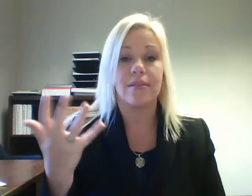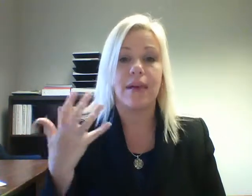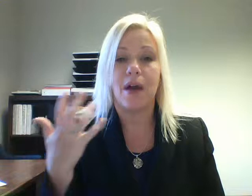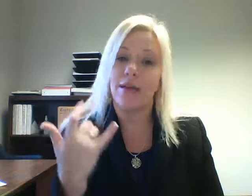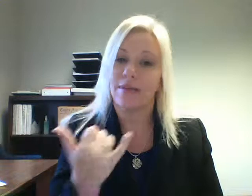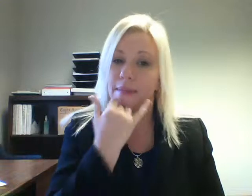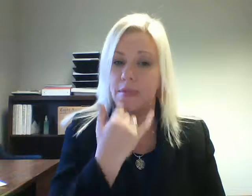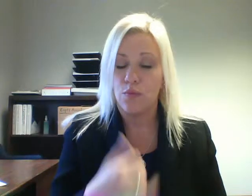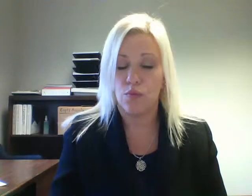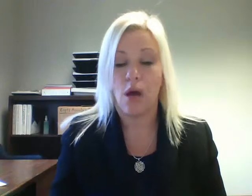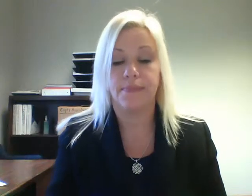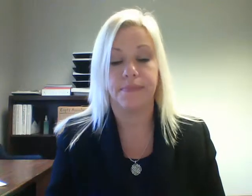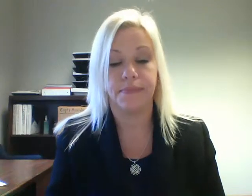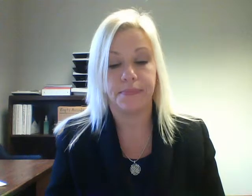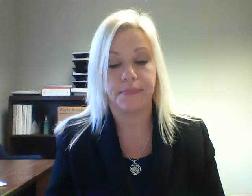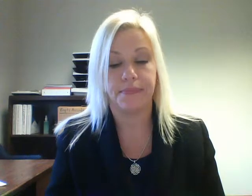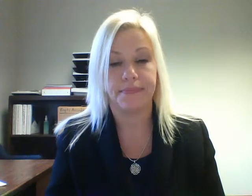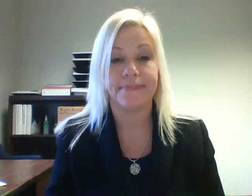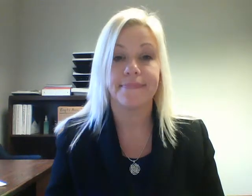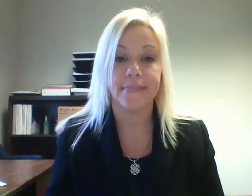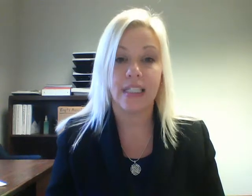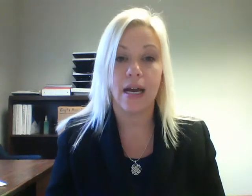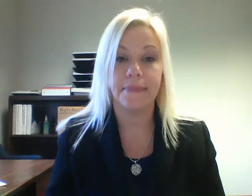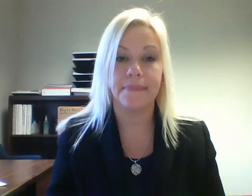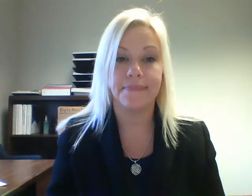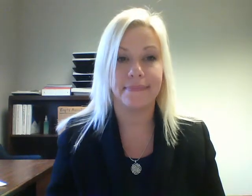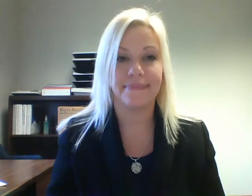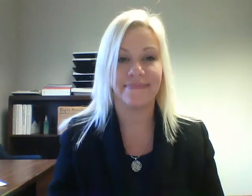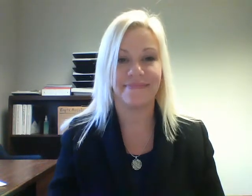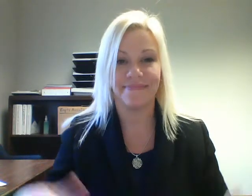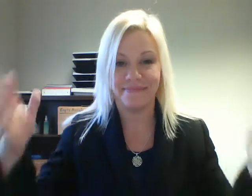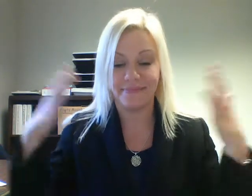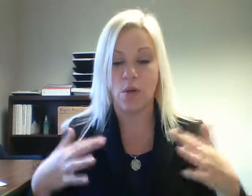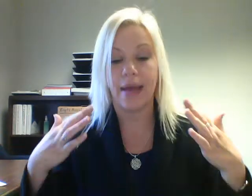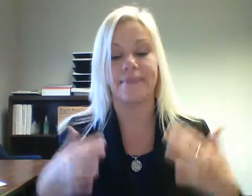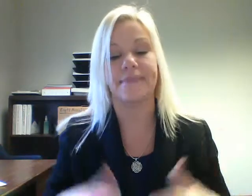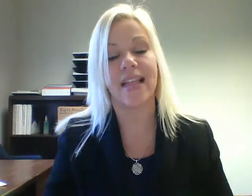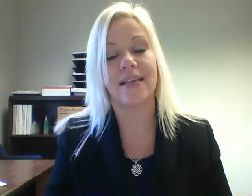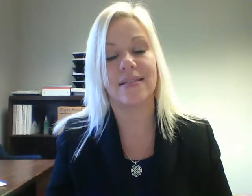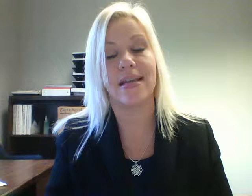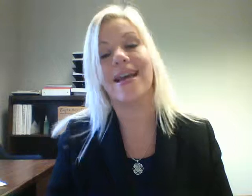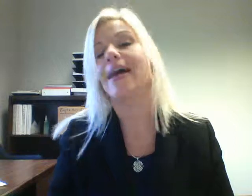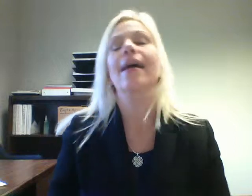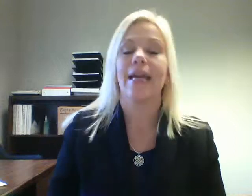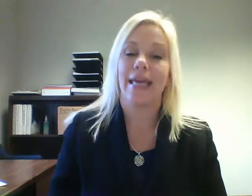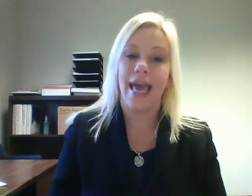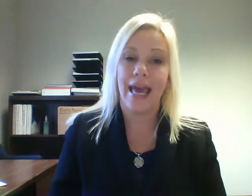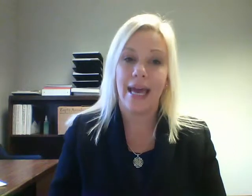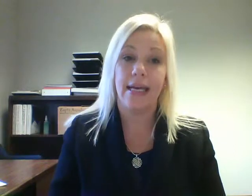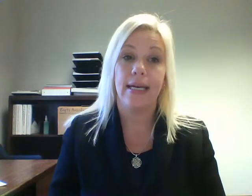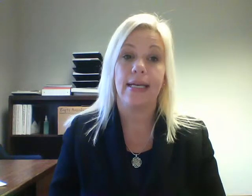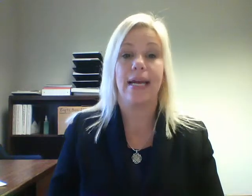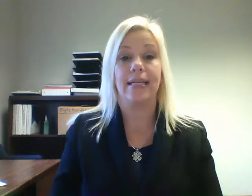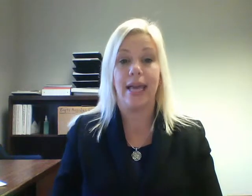same concept. Wrong. Got it? Okay, next. Can and